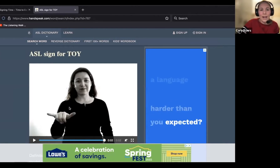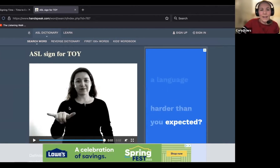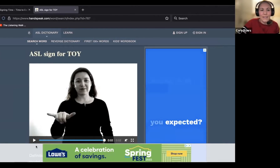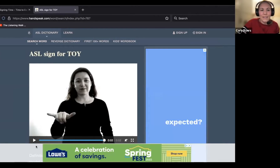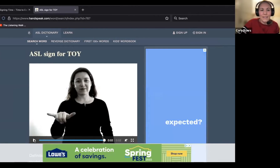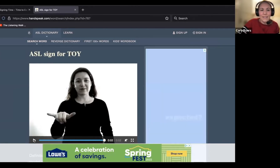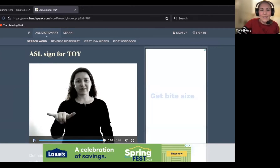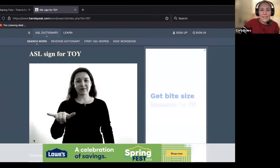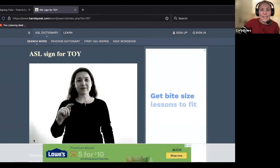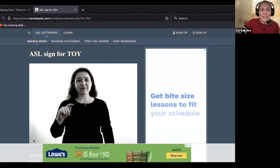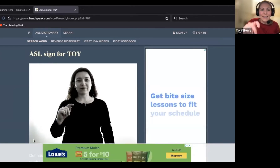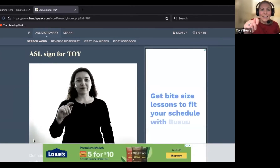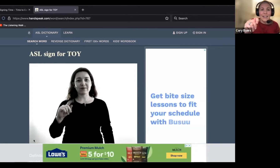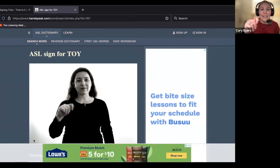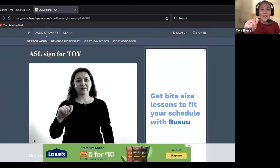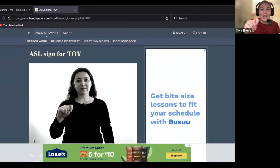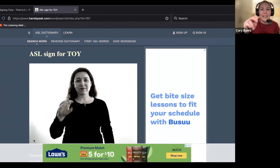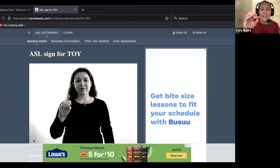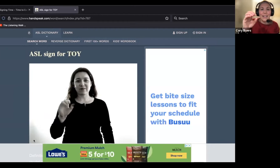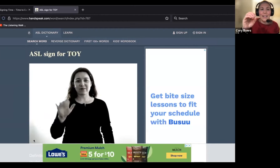Toy.